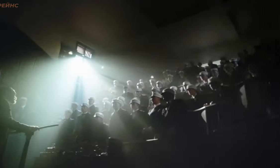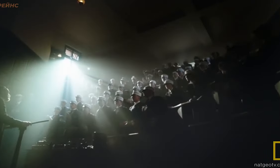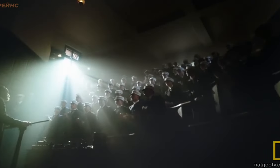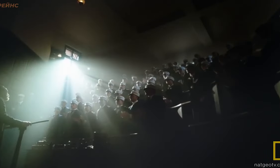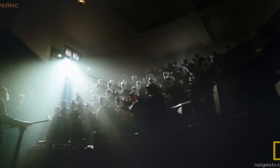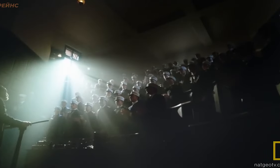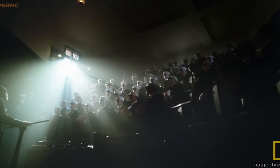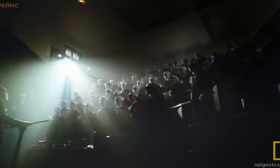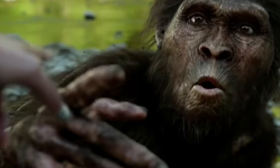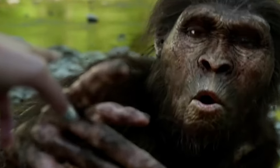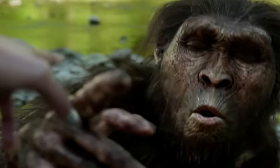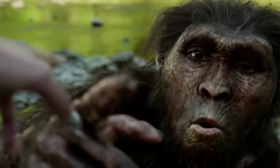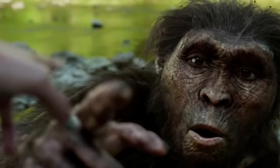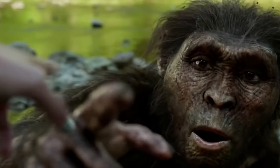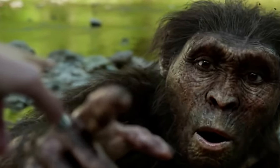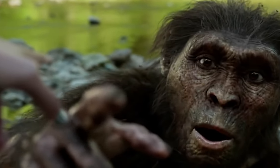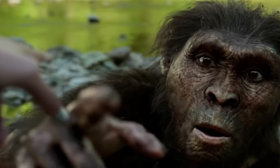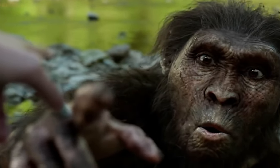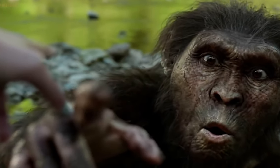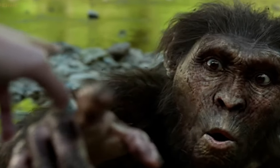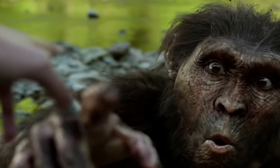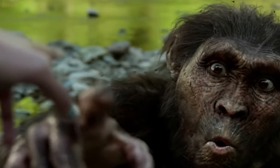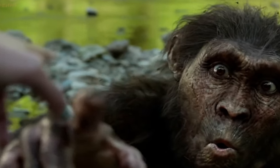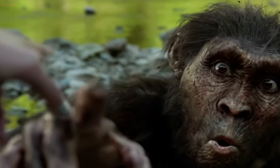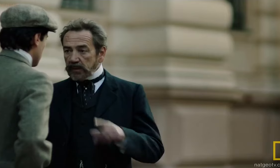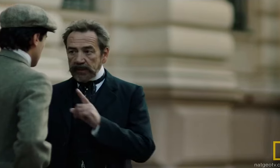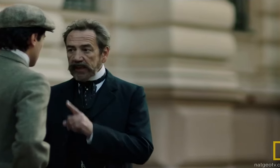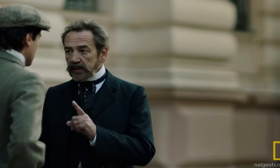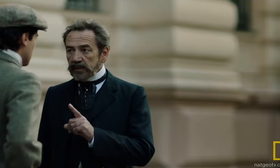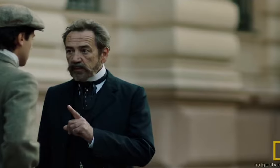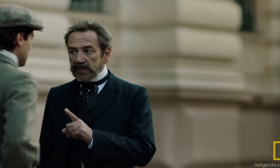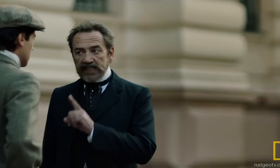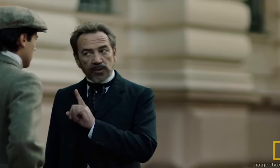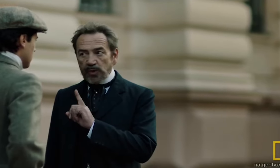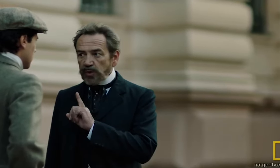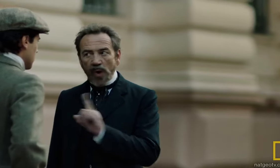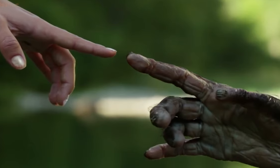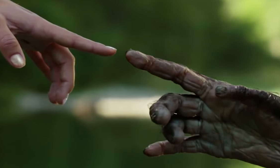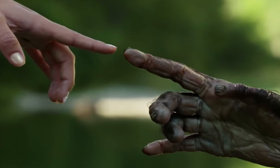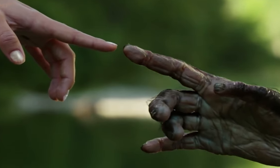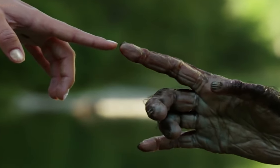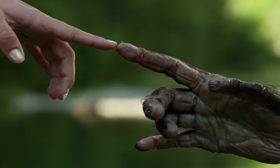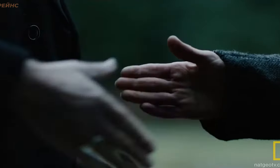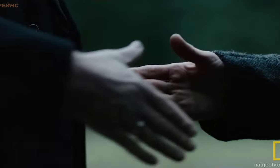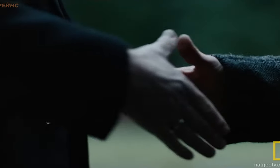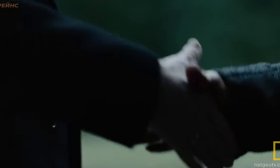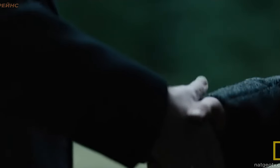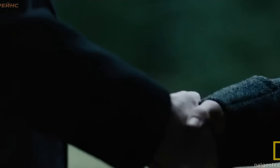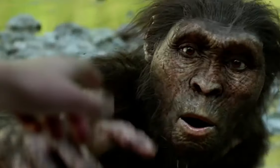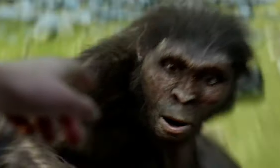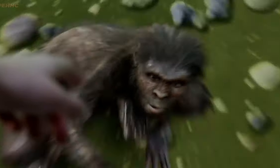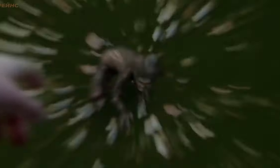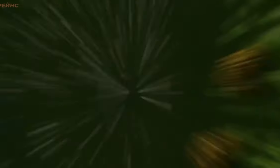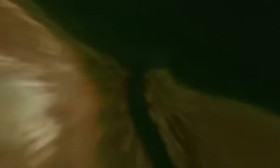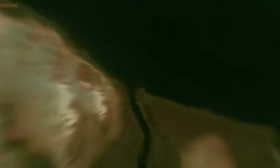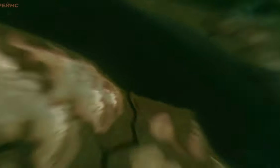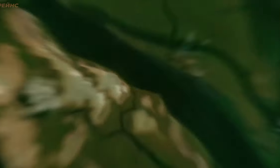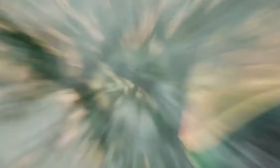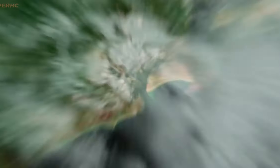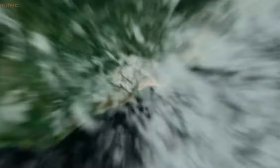still continues: could humans have evolved from primates? The opponents of this theory argue that not a single primate has evolved into a